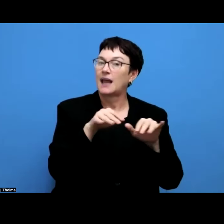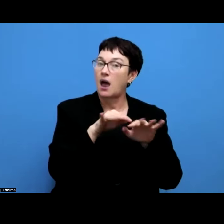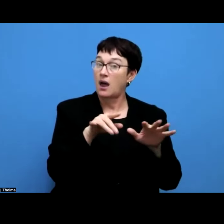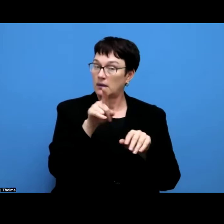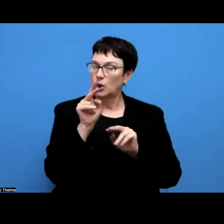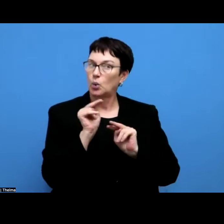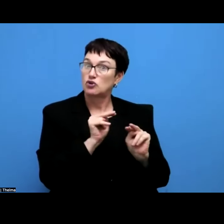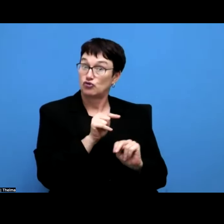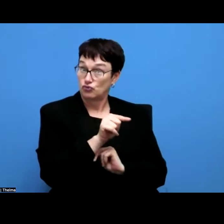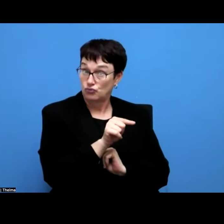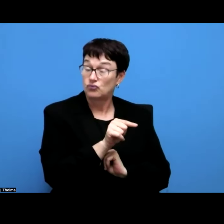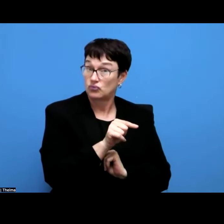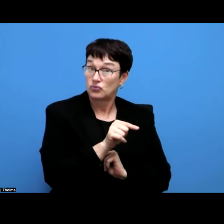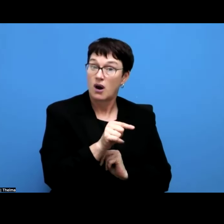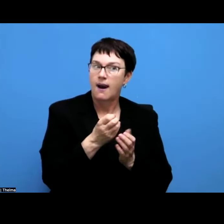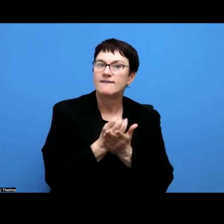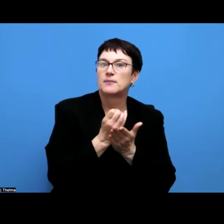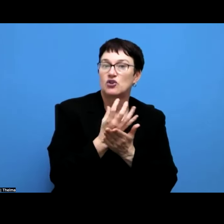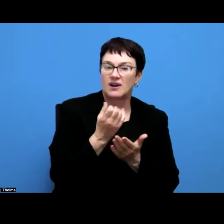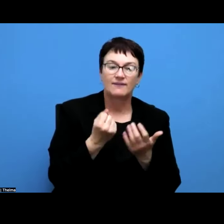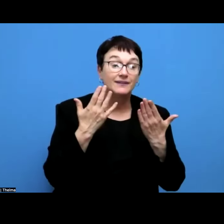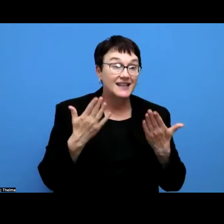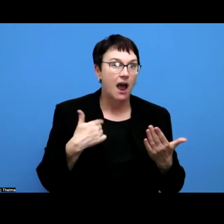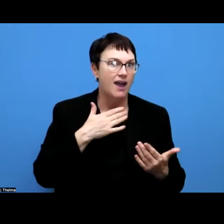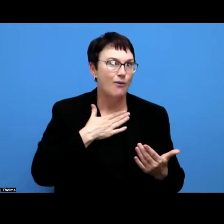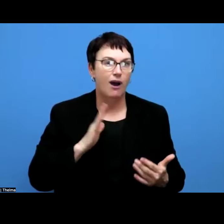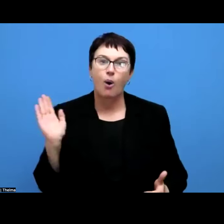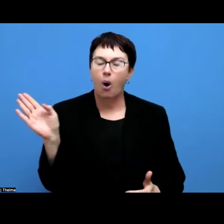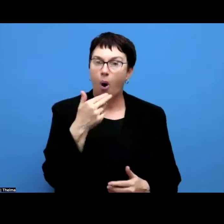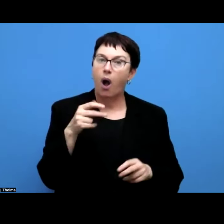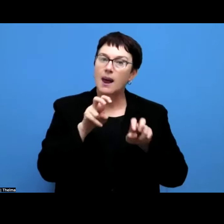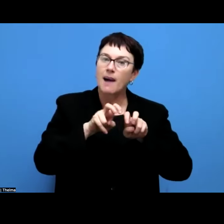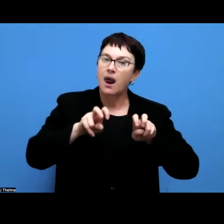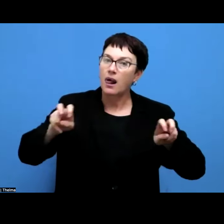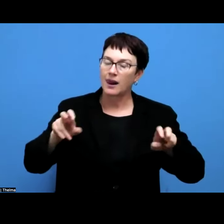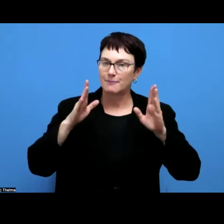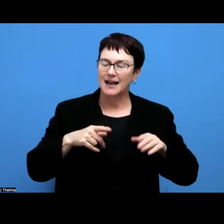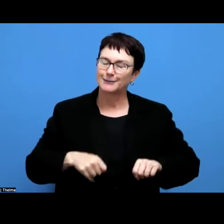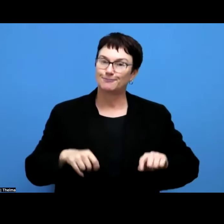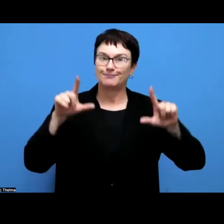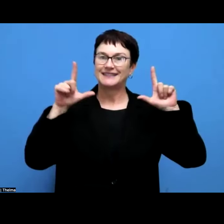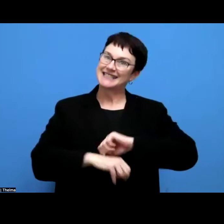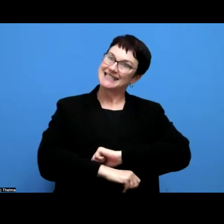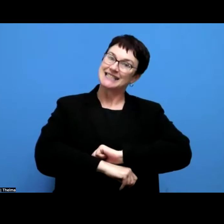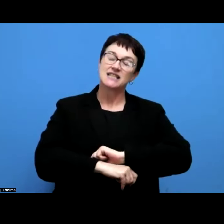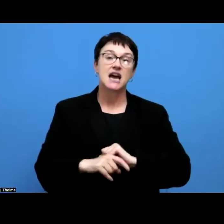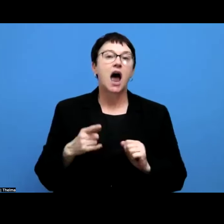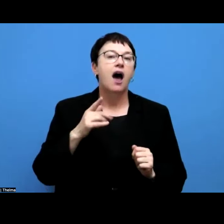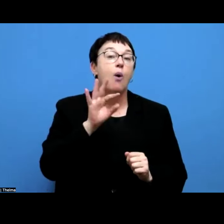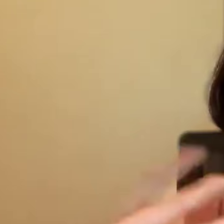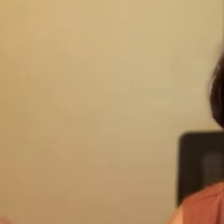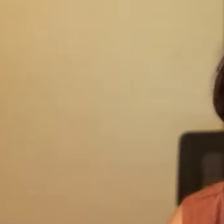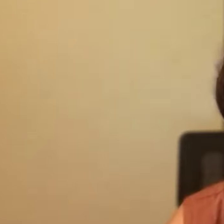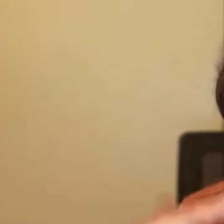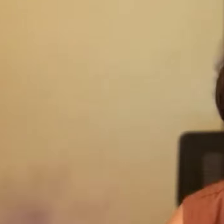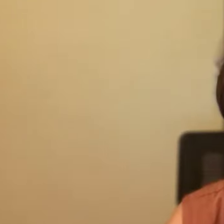request all panelists to put on your cameras for a group photograph. Thank you very much for staying till the end. And for the rest of you all, I wish you